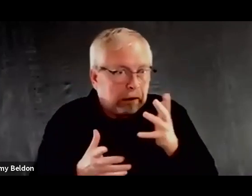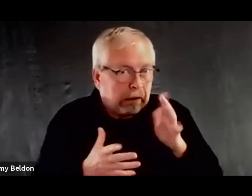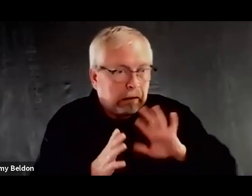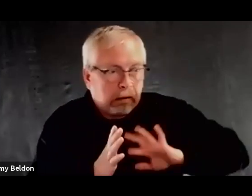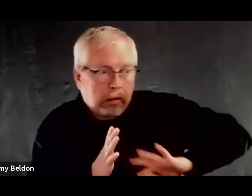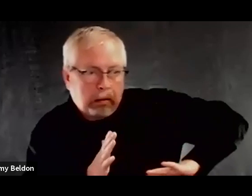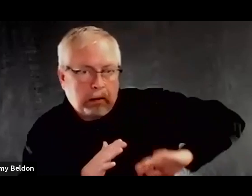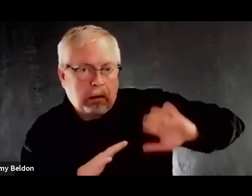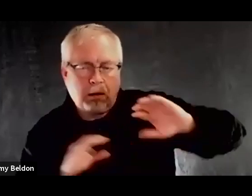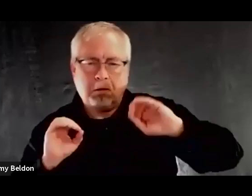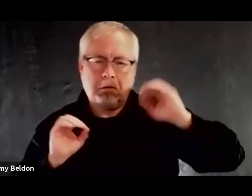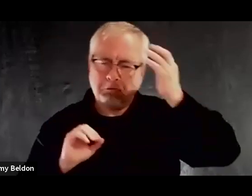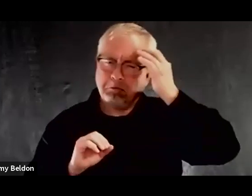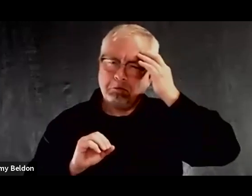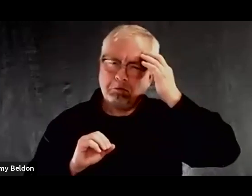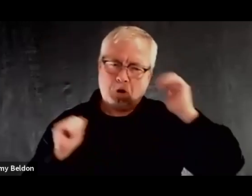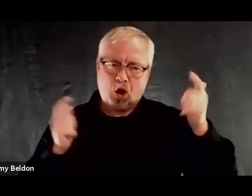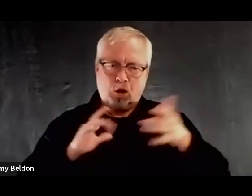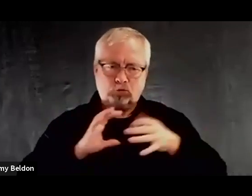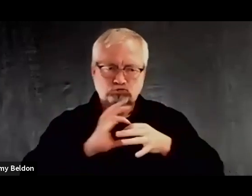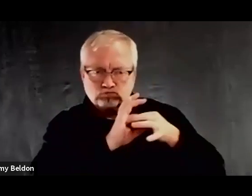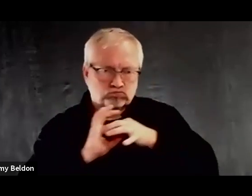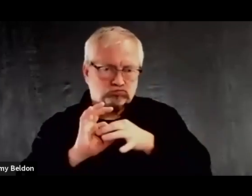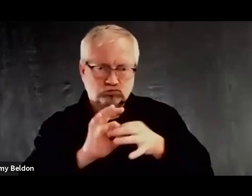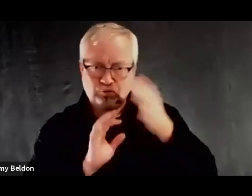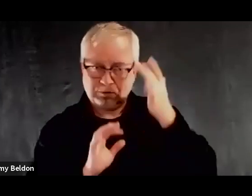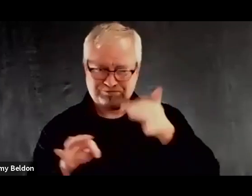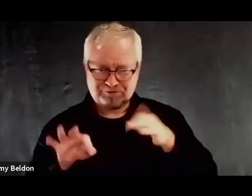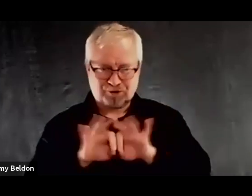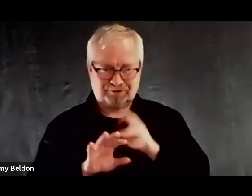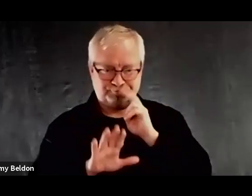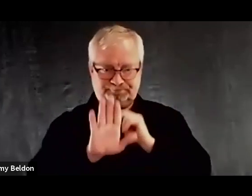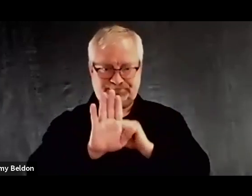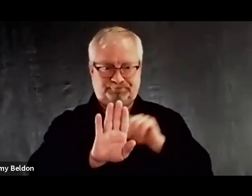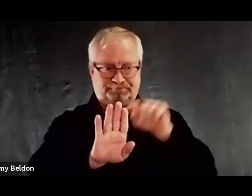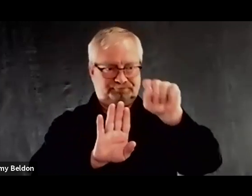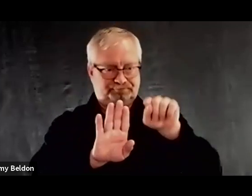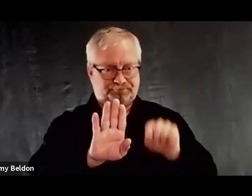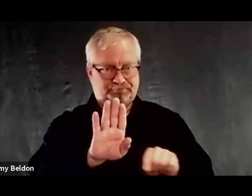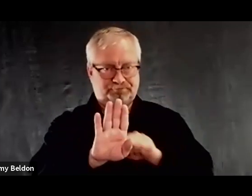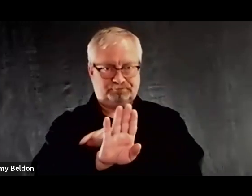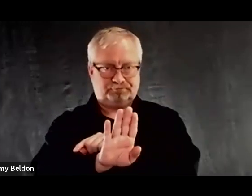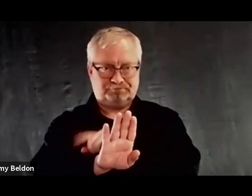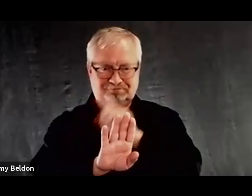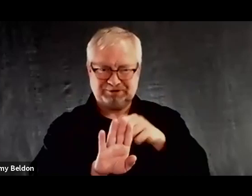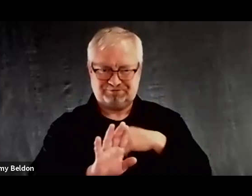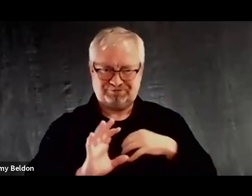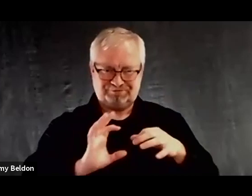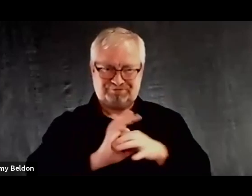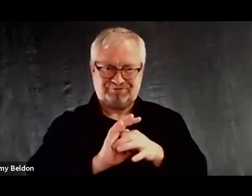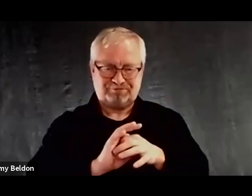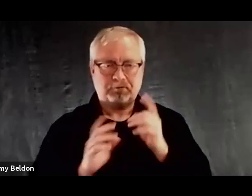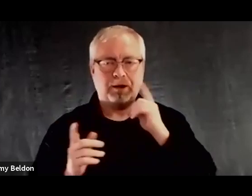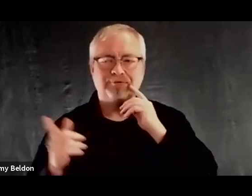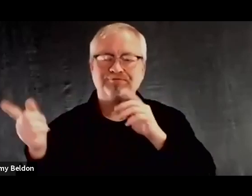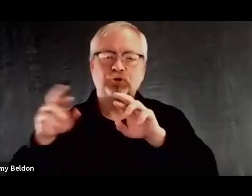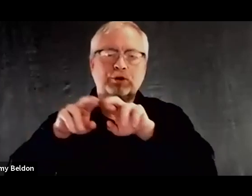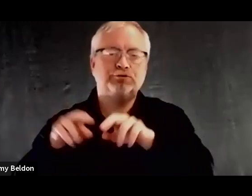why those states were or were not in the partnership. But I do know that the governor has said just this morning